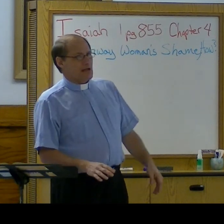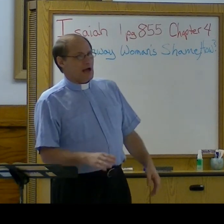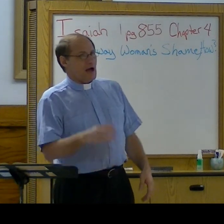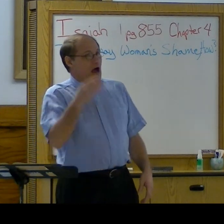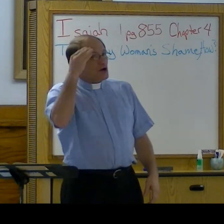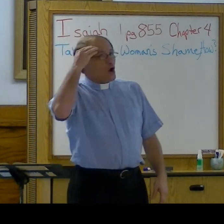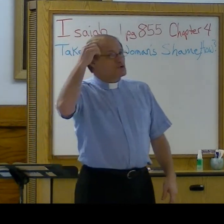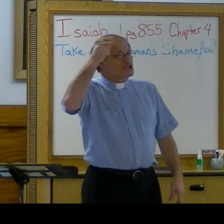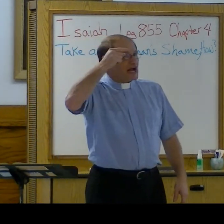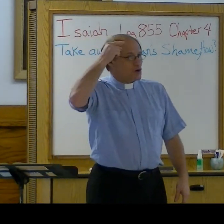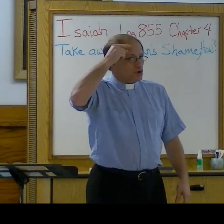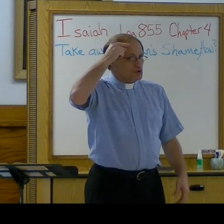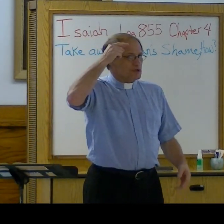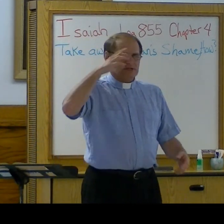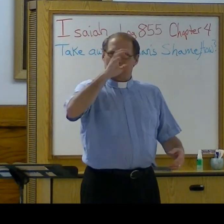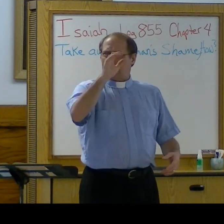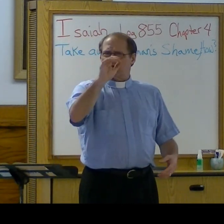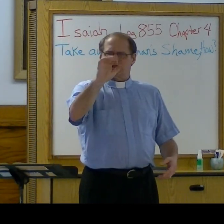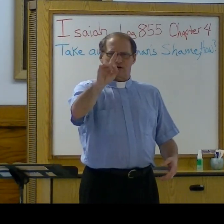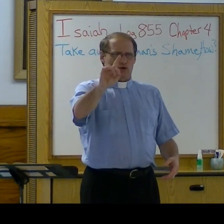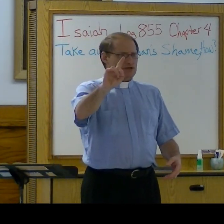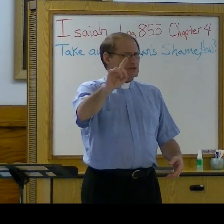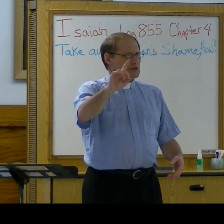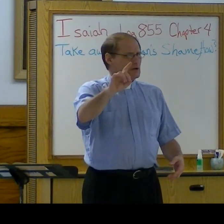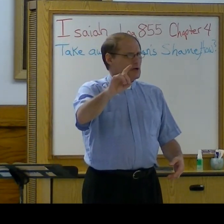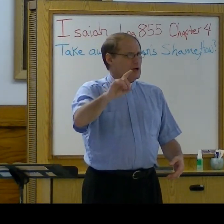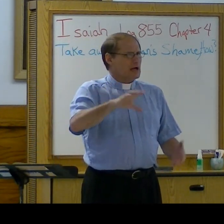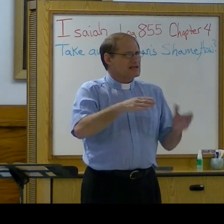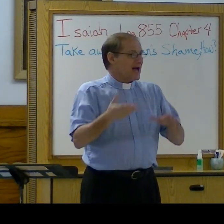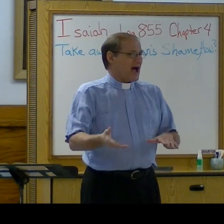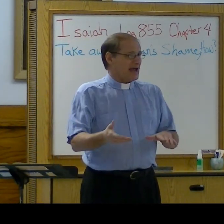Yeah, I know Gerald. Gerald died